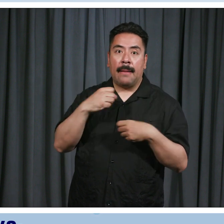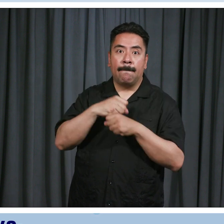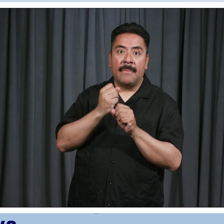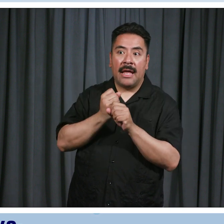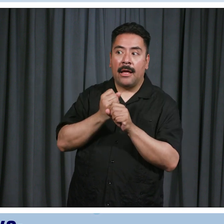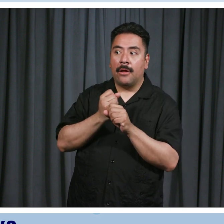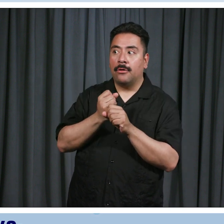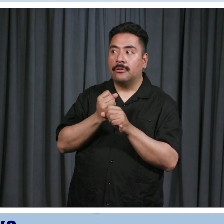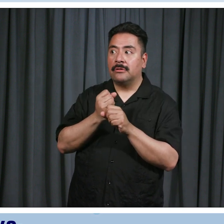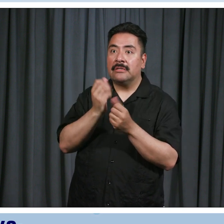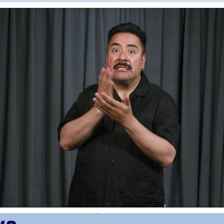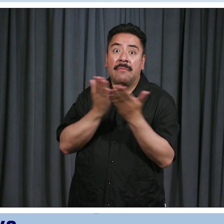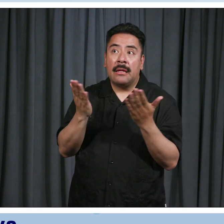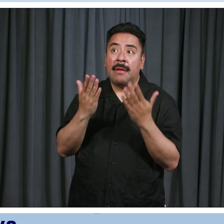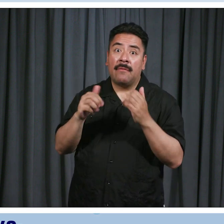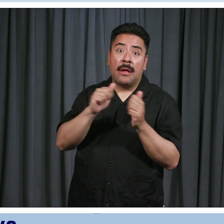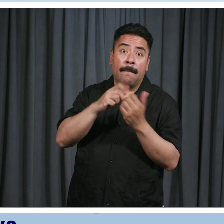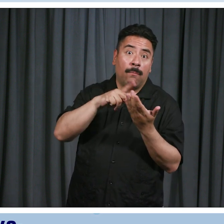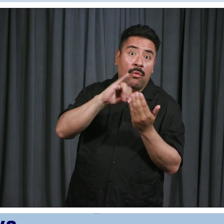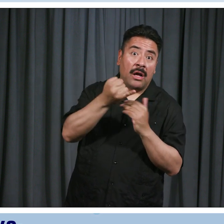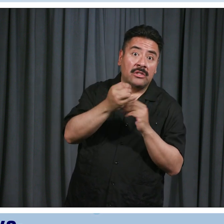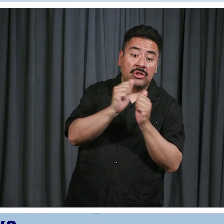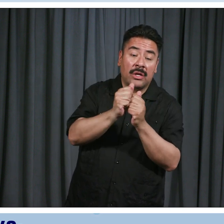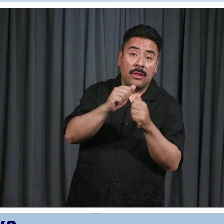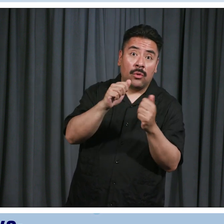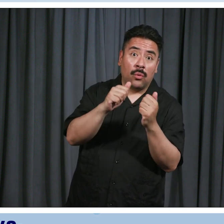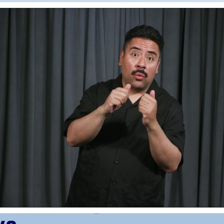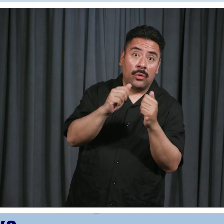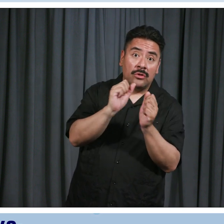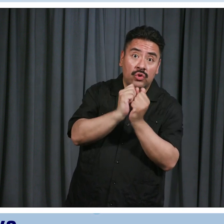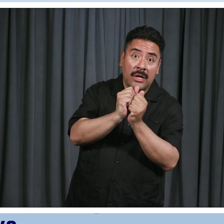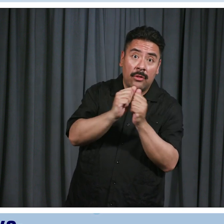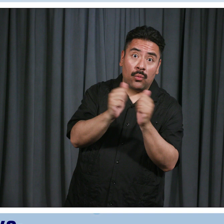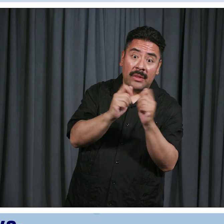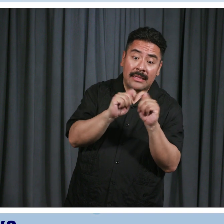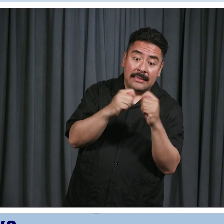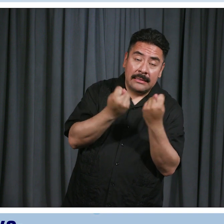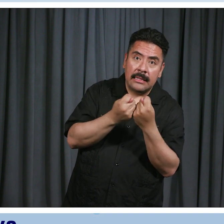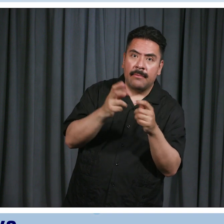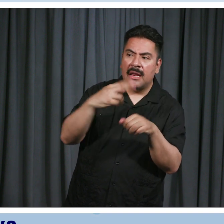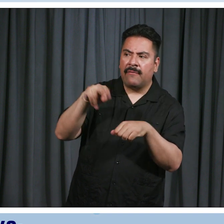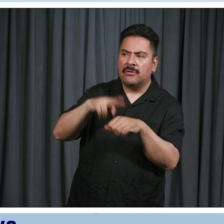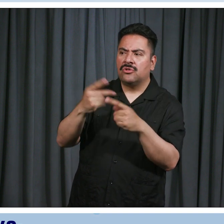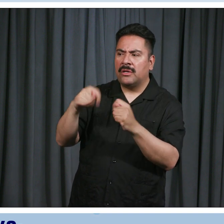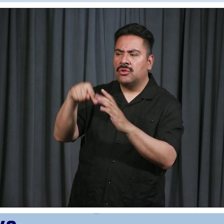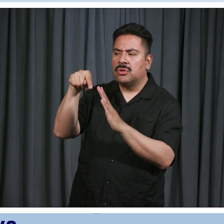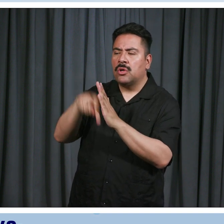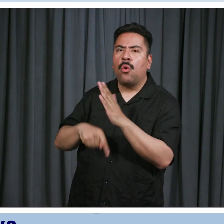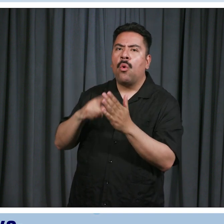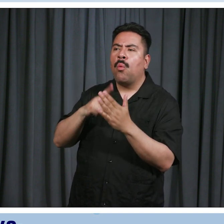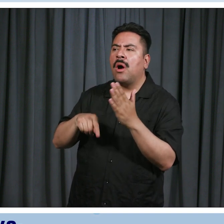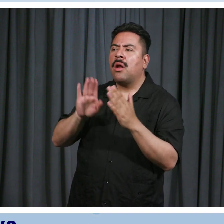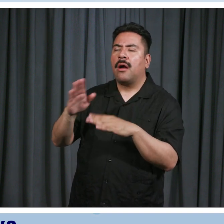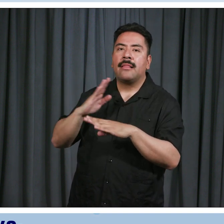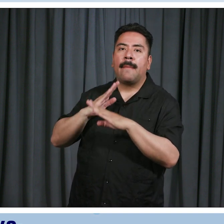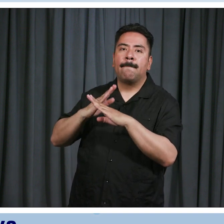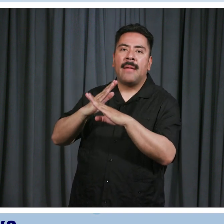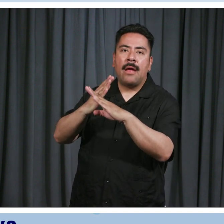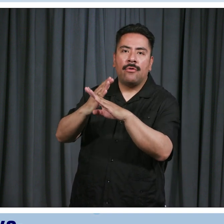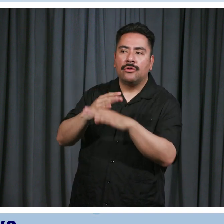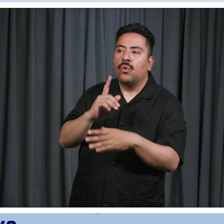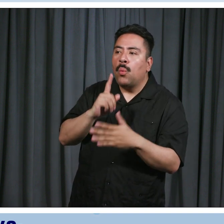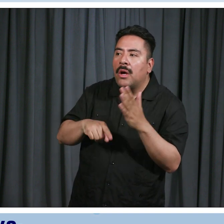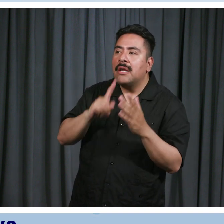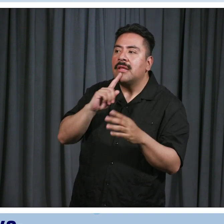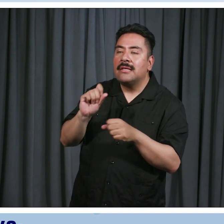it's a project together or with a team. And then of course, obviously, really trying to dig deep into what are the barriers here? Like, what